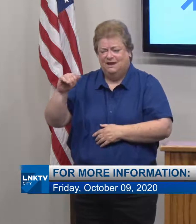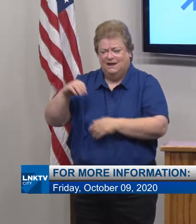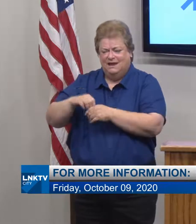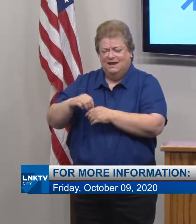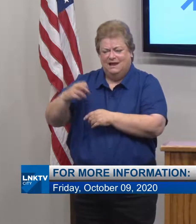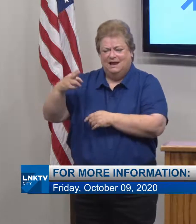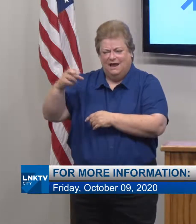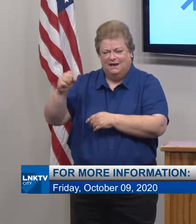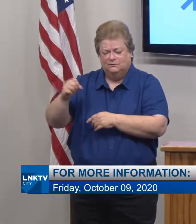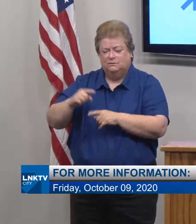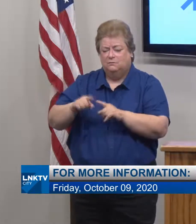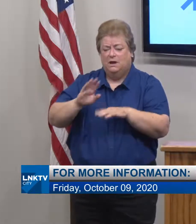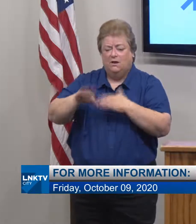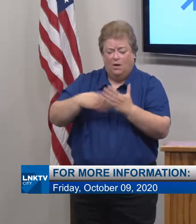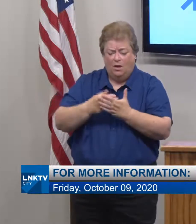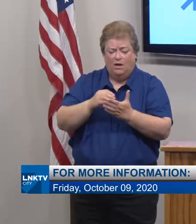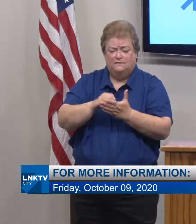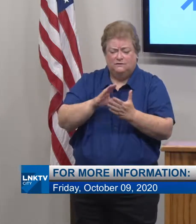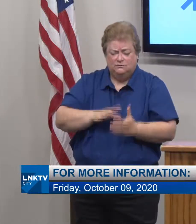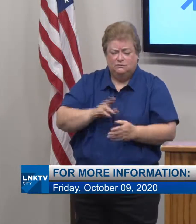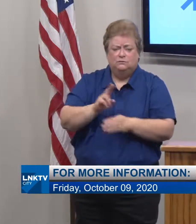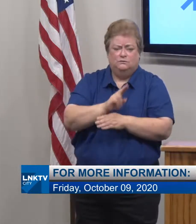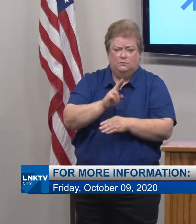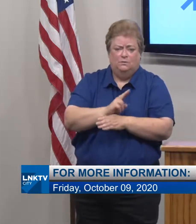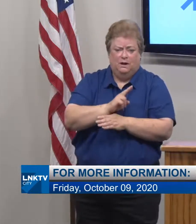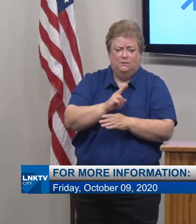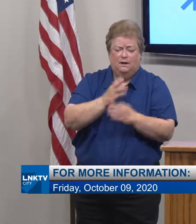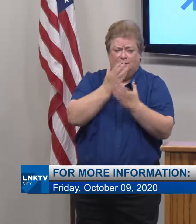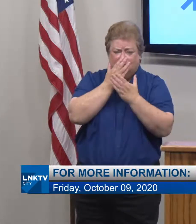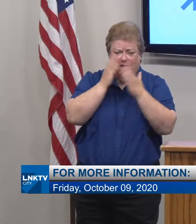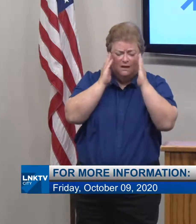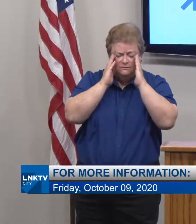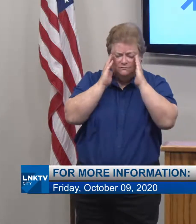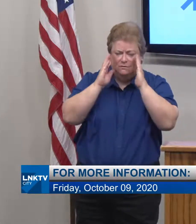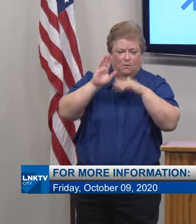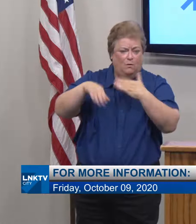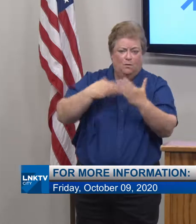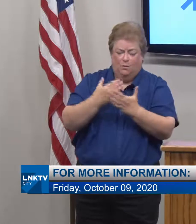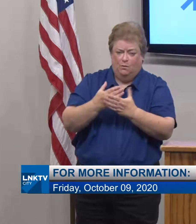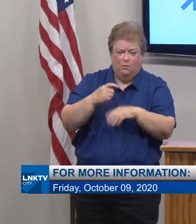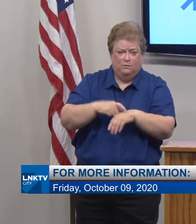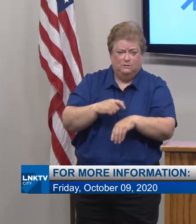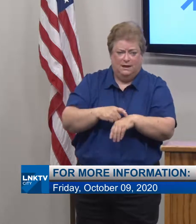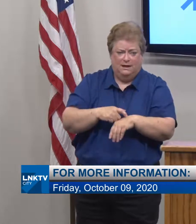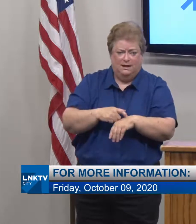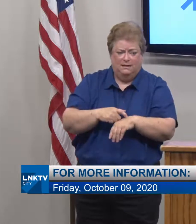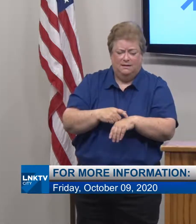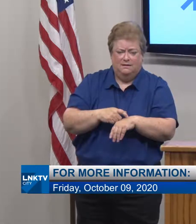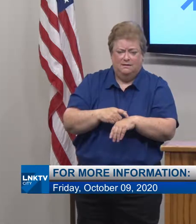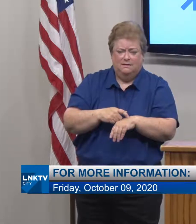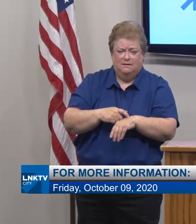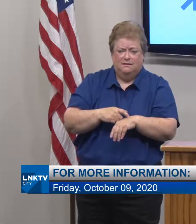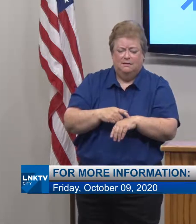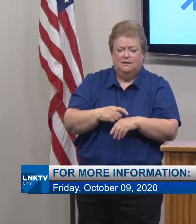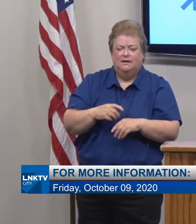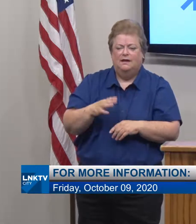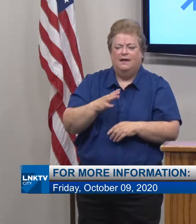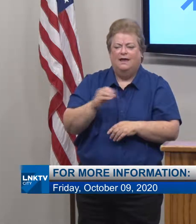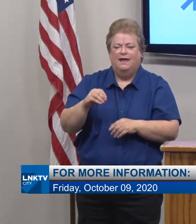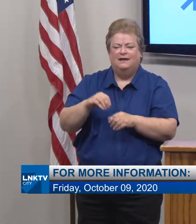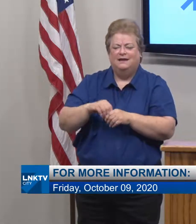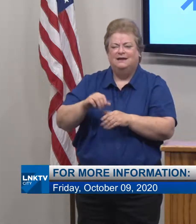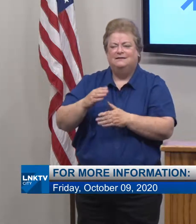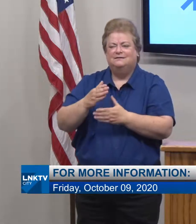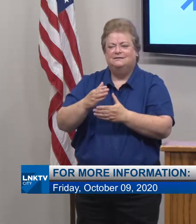but all of our students have been wearing masks the entire time. And that has not been the case in several